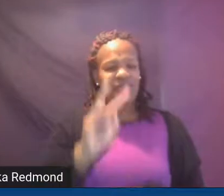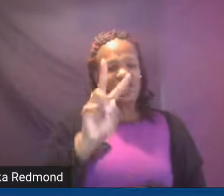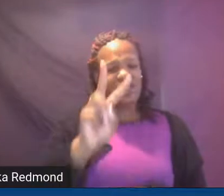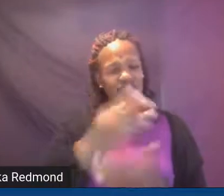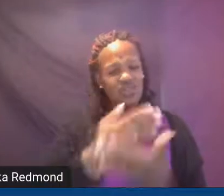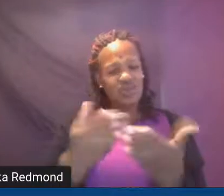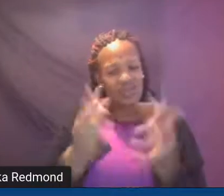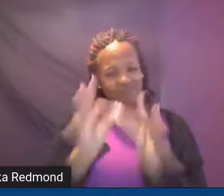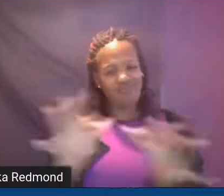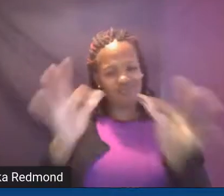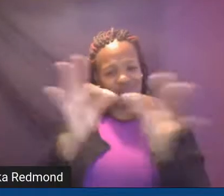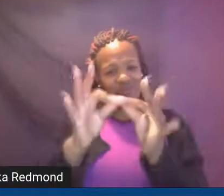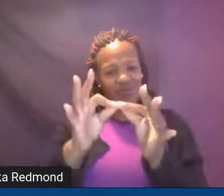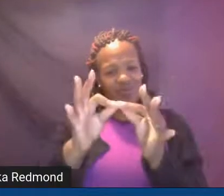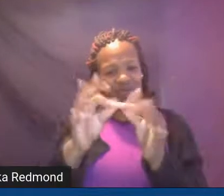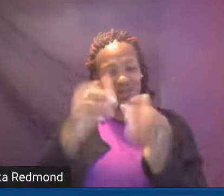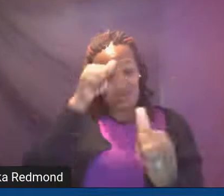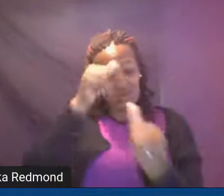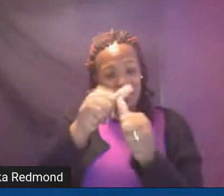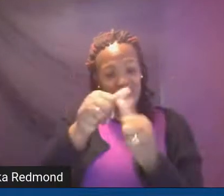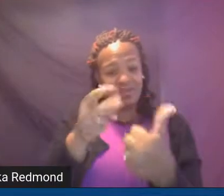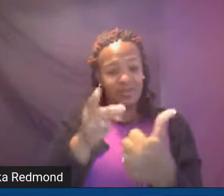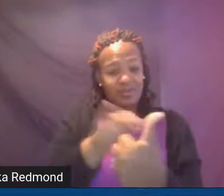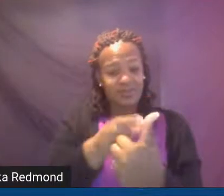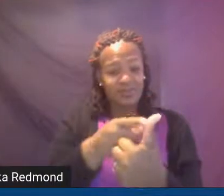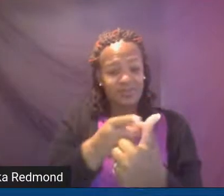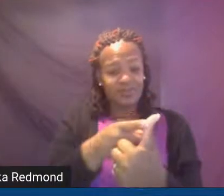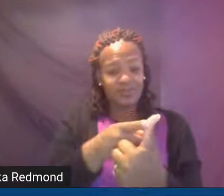remember. One is